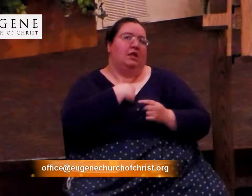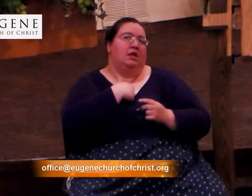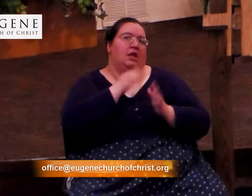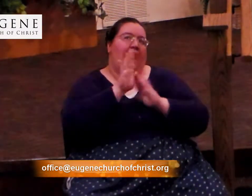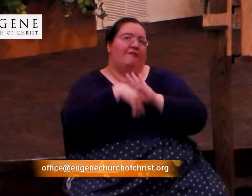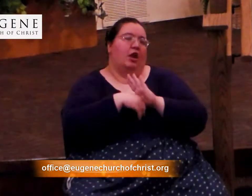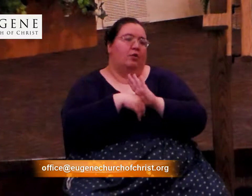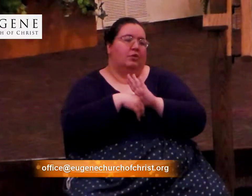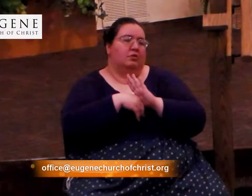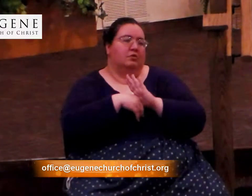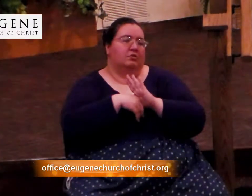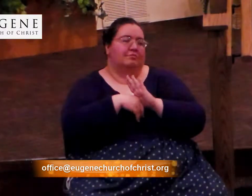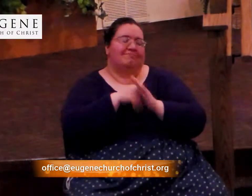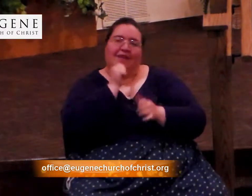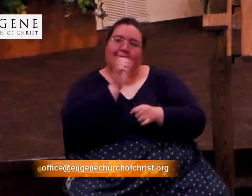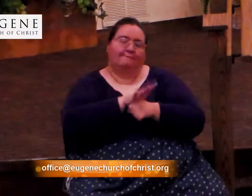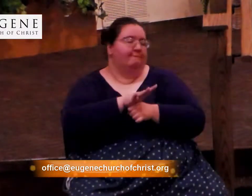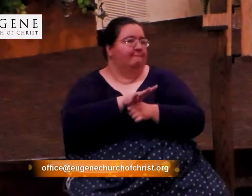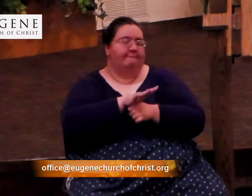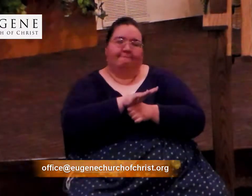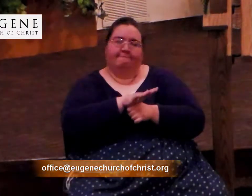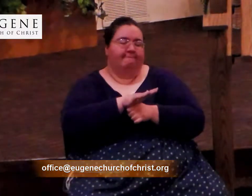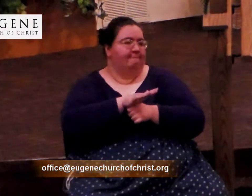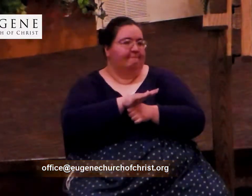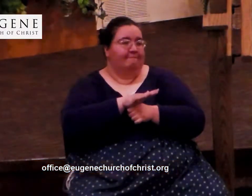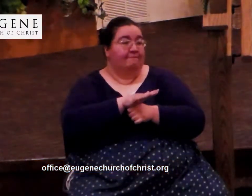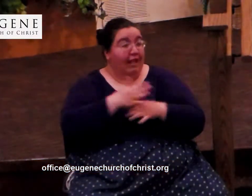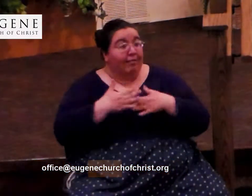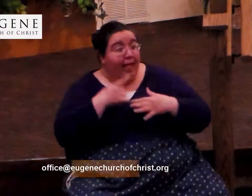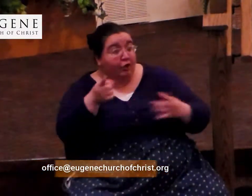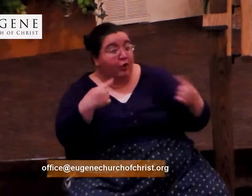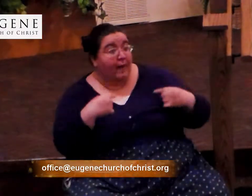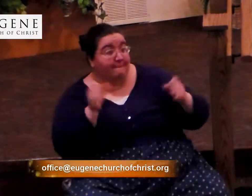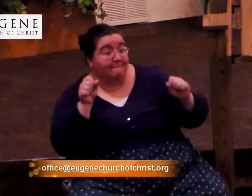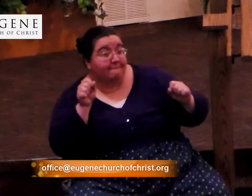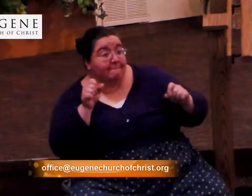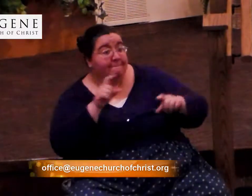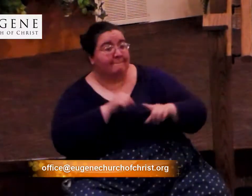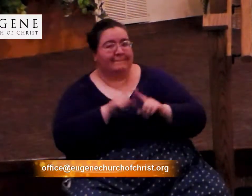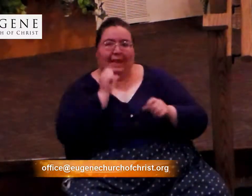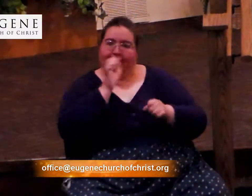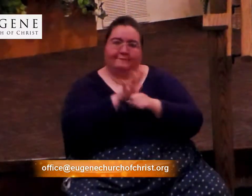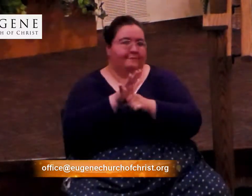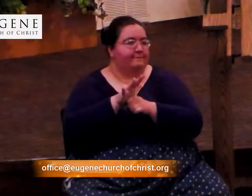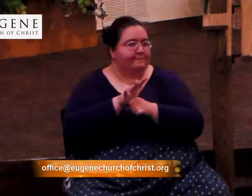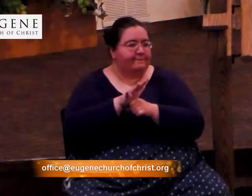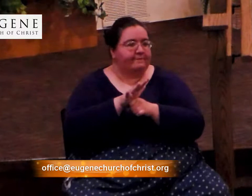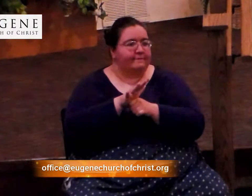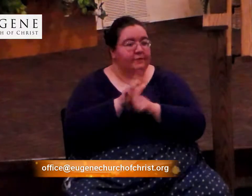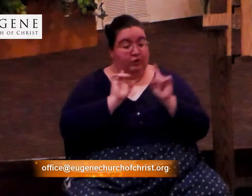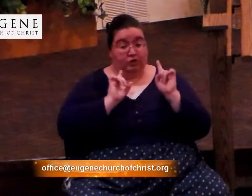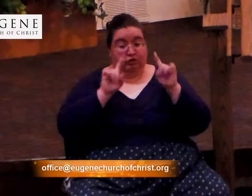do it, but that's not going. Going is our taking this mission on our own and doing something about